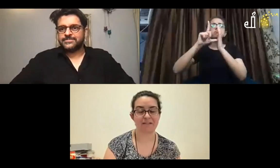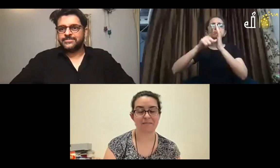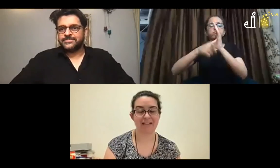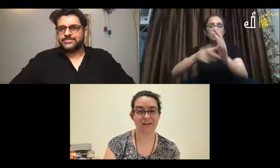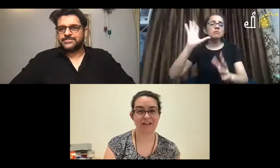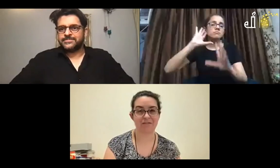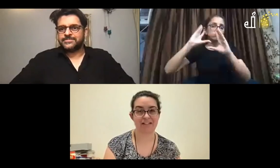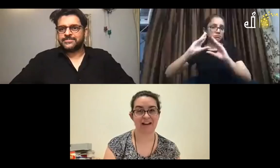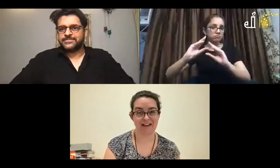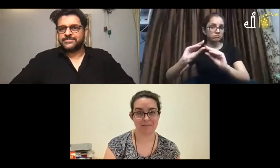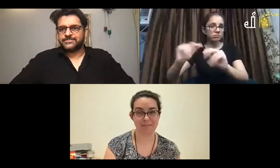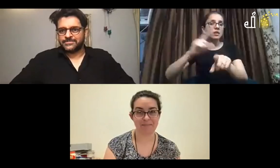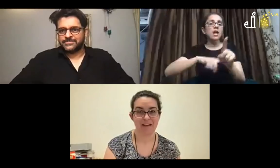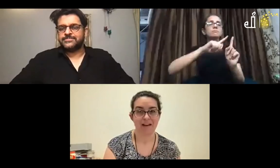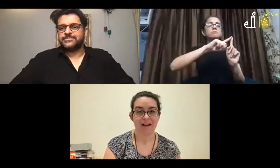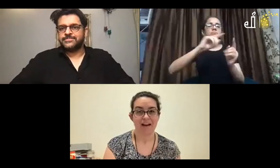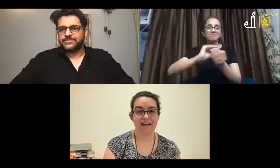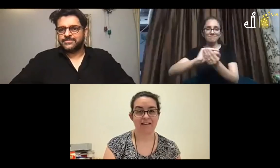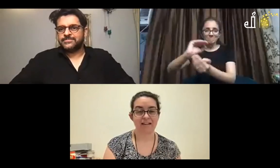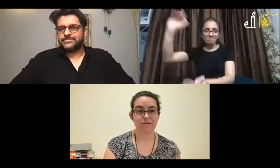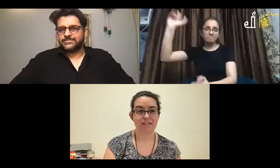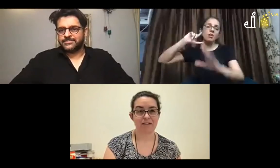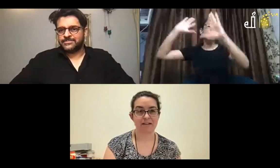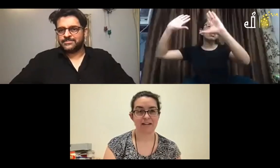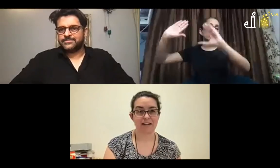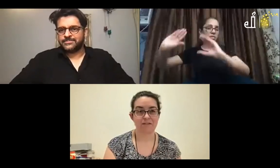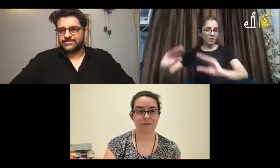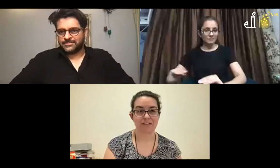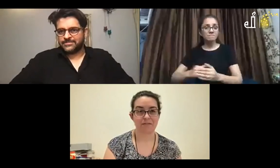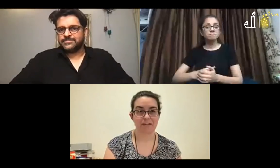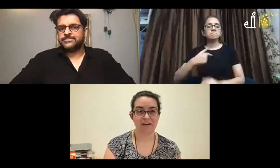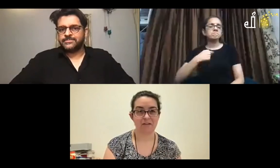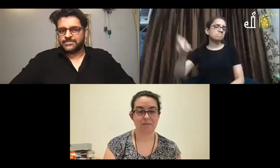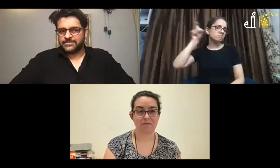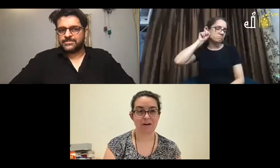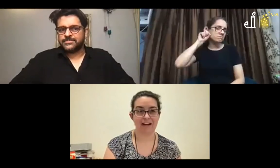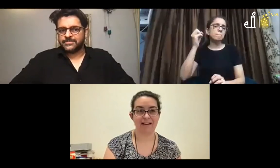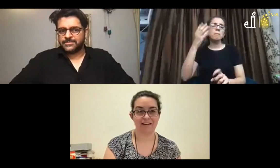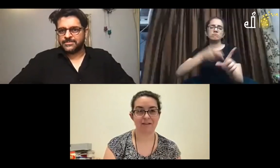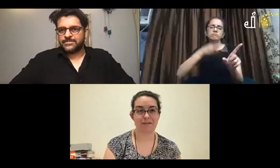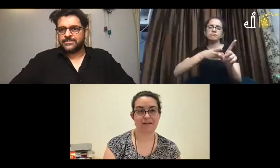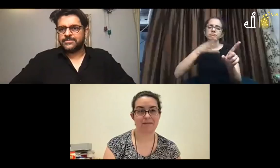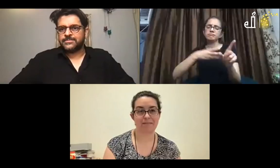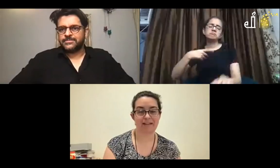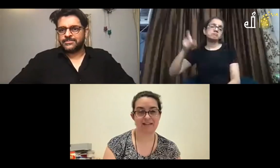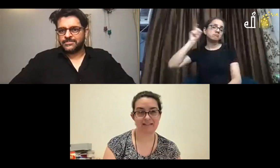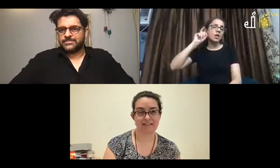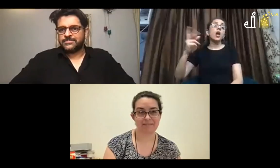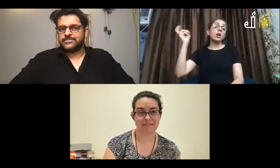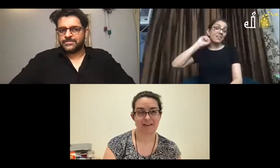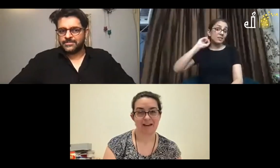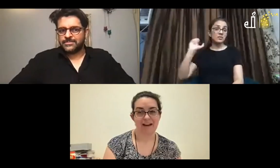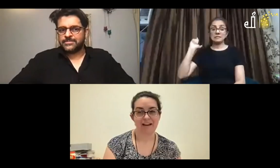I lost my hearing over time. And I used hearing aids for several years before I got cochlear